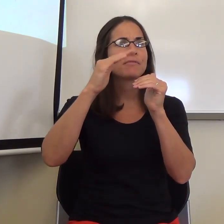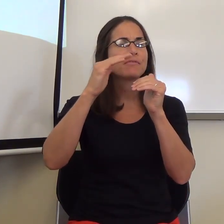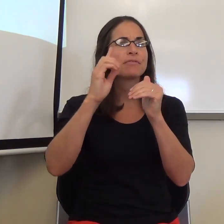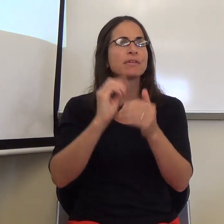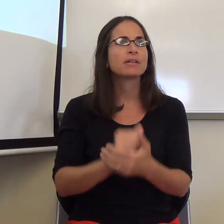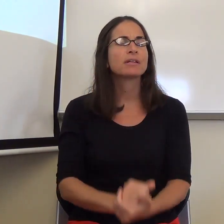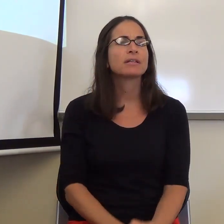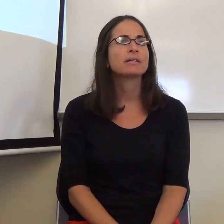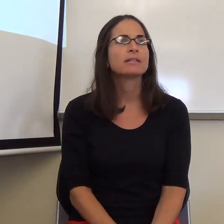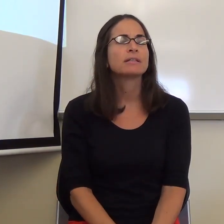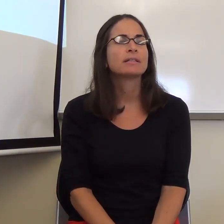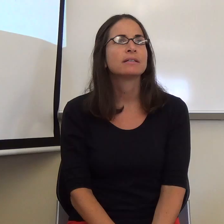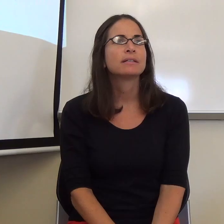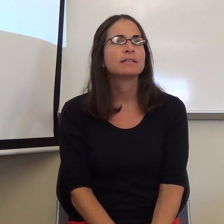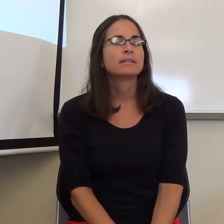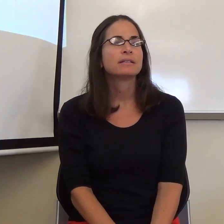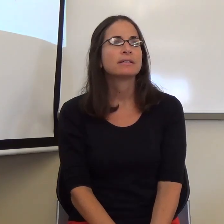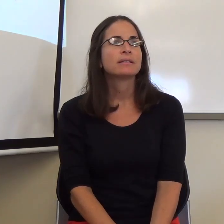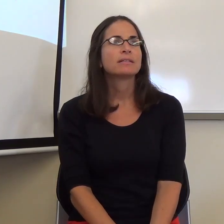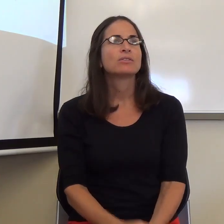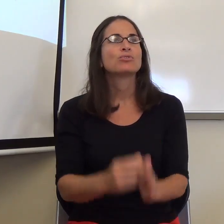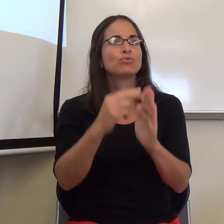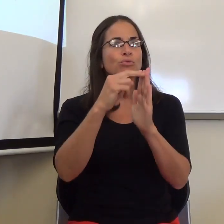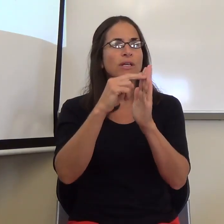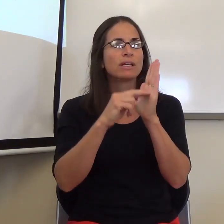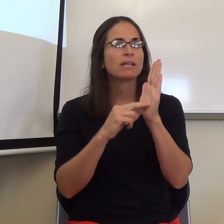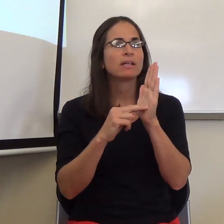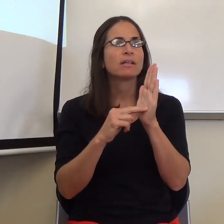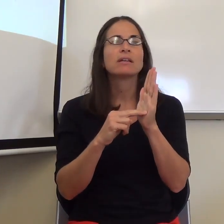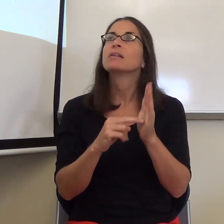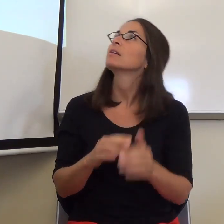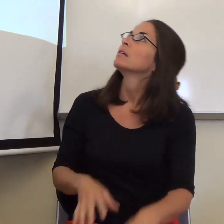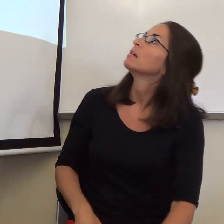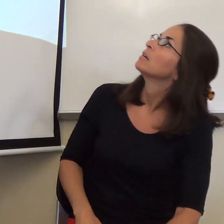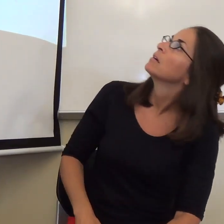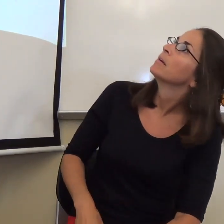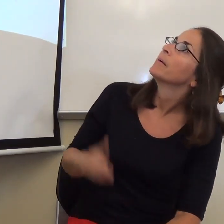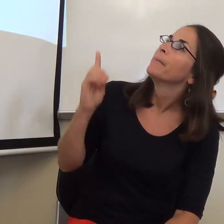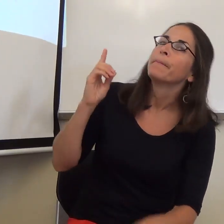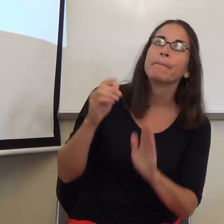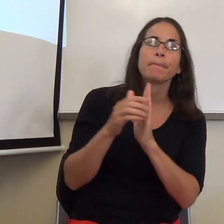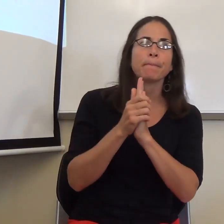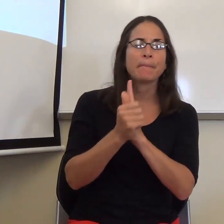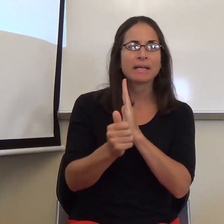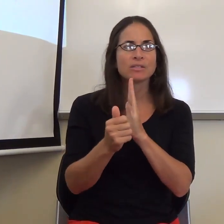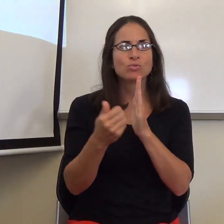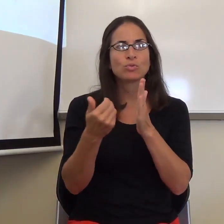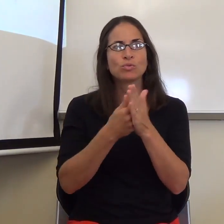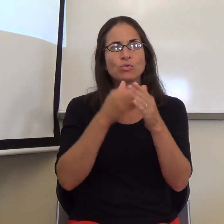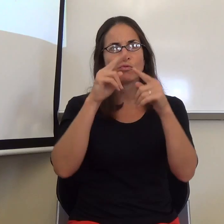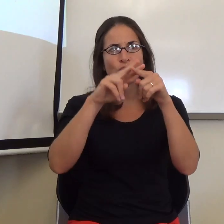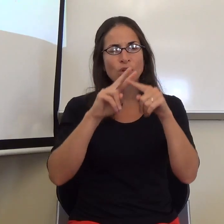No. That come to mind? Let's read it. Think about what this says. Mastering new vocabulary, whether for reading or